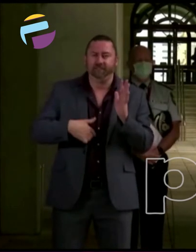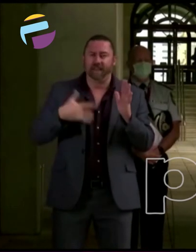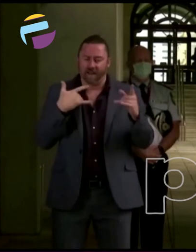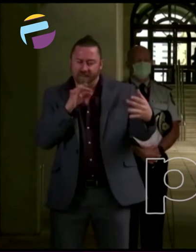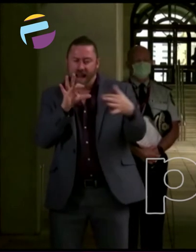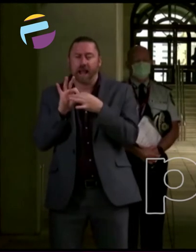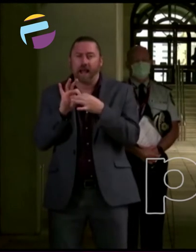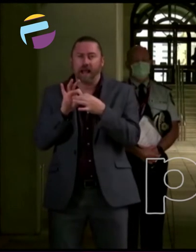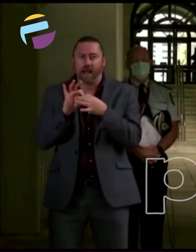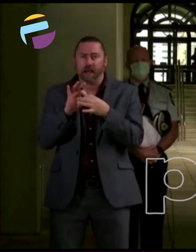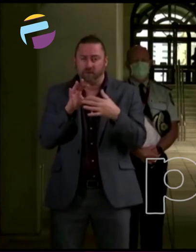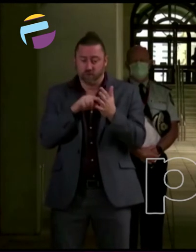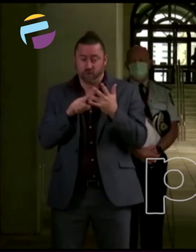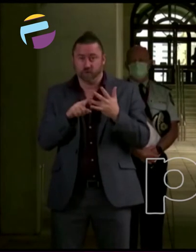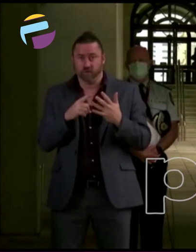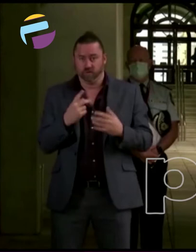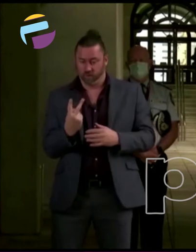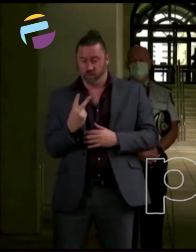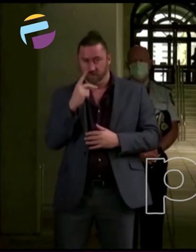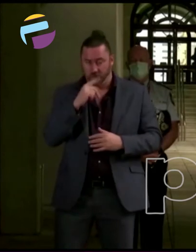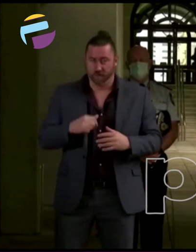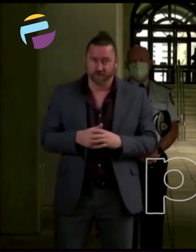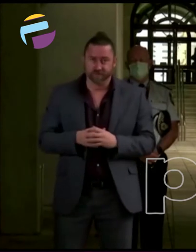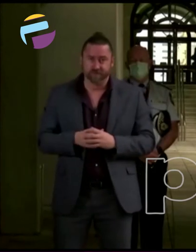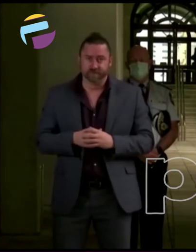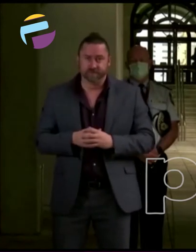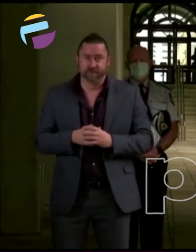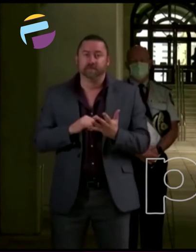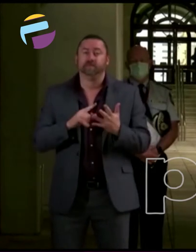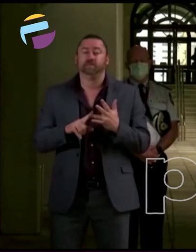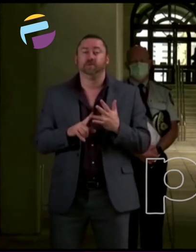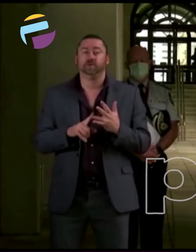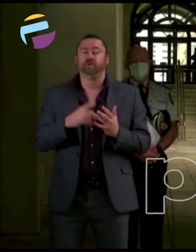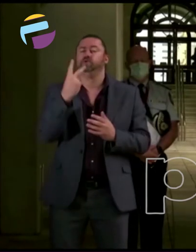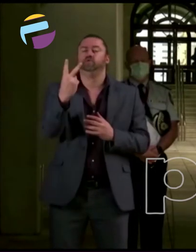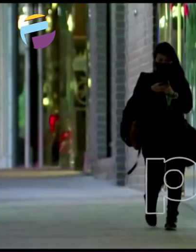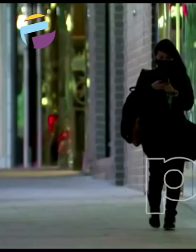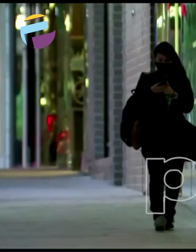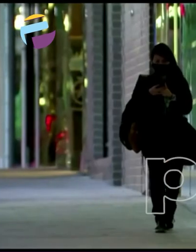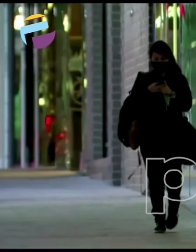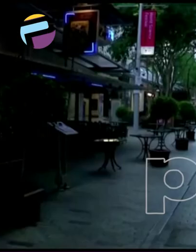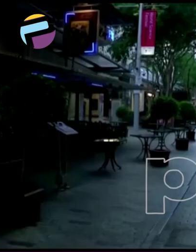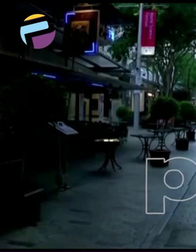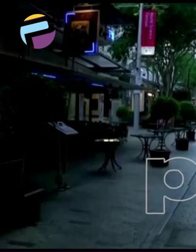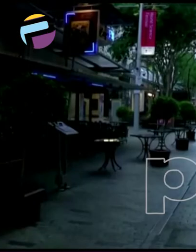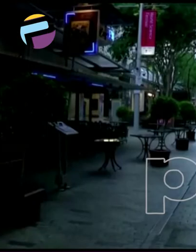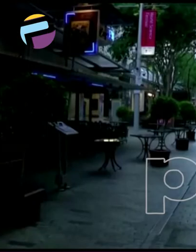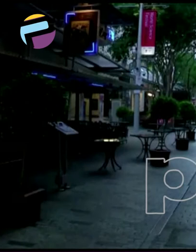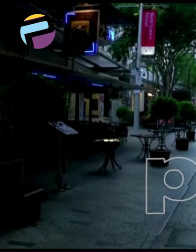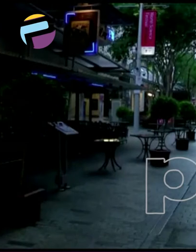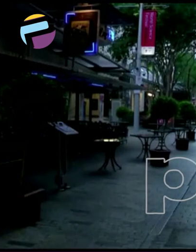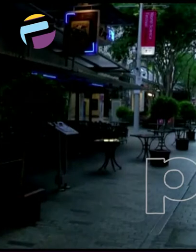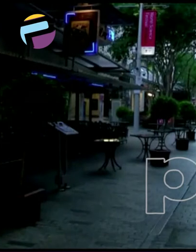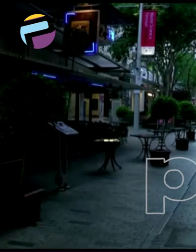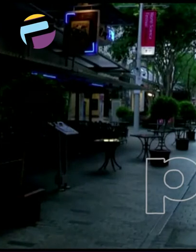linked to the two people. So two are also overseas acquired and once again coming via